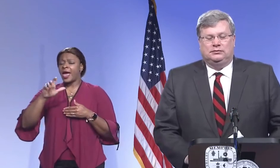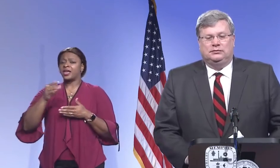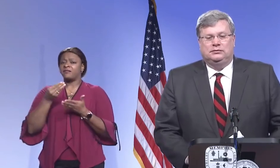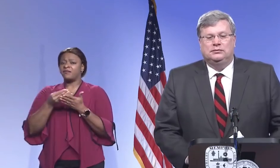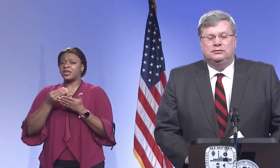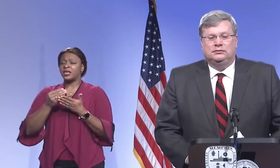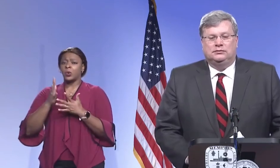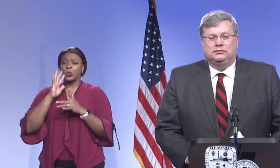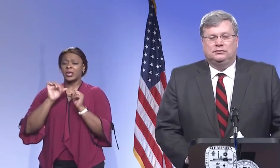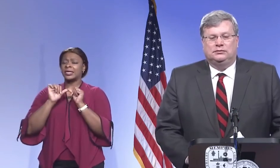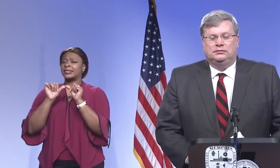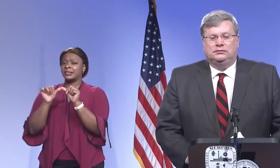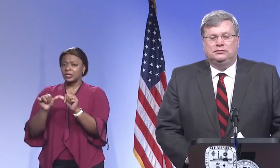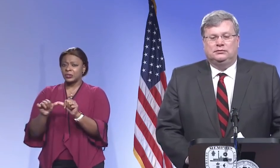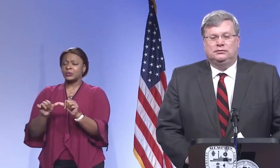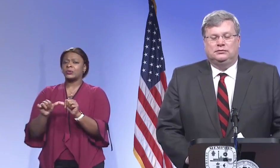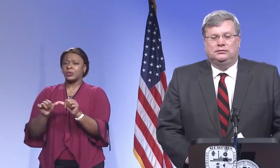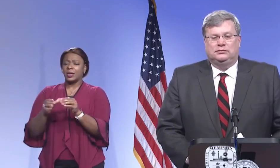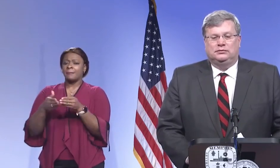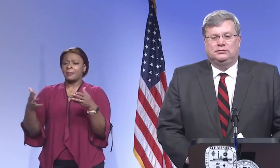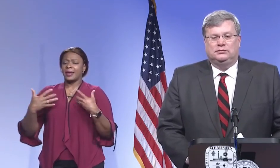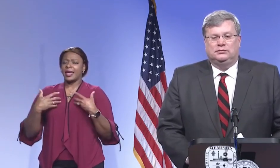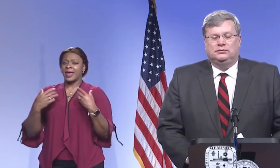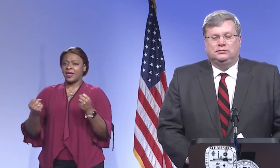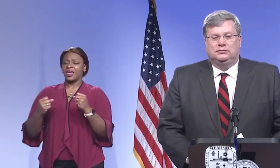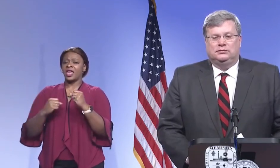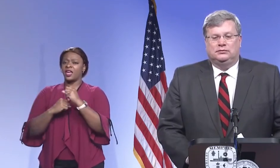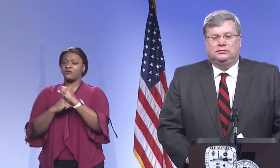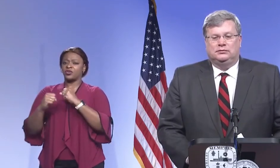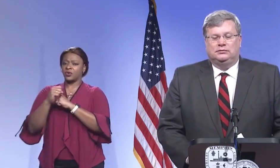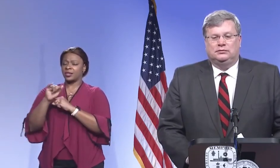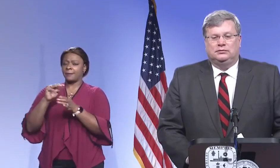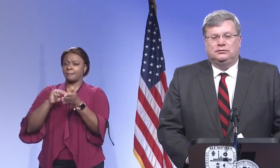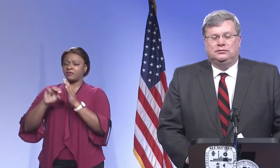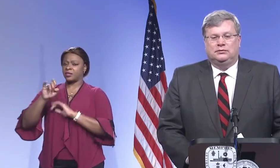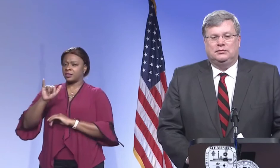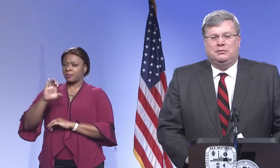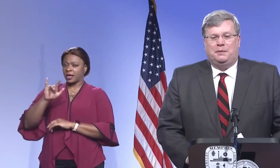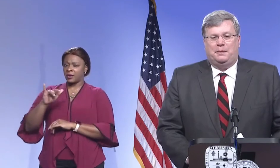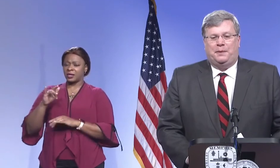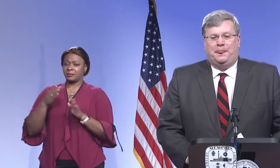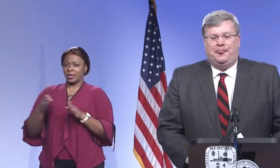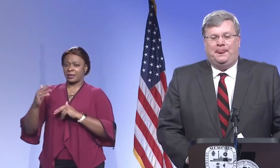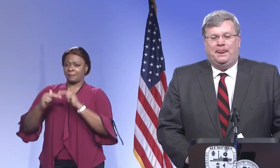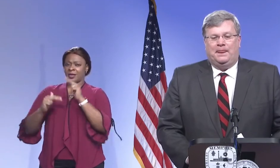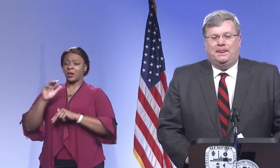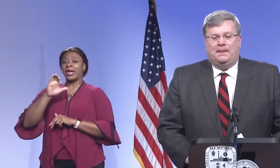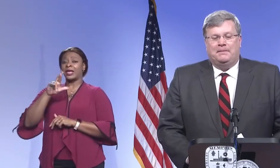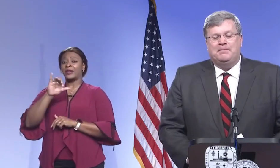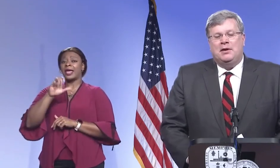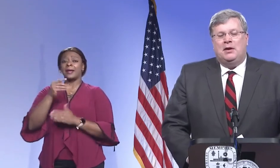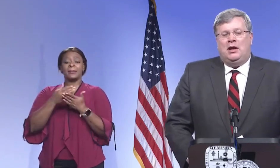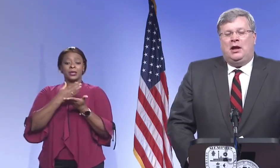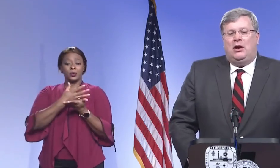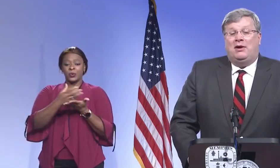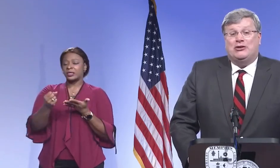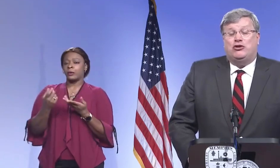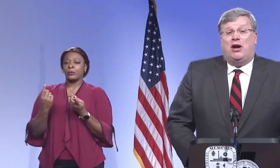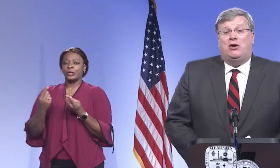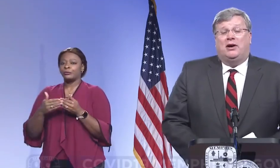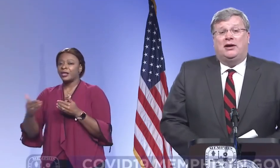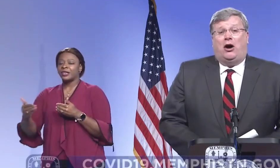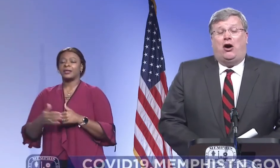continue the public health infrastructure that Memphis and Shelby County are building when the CARES Act money runs out? Well,